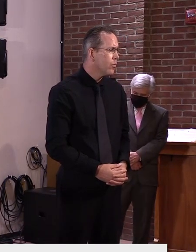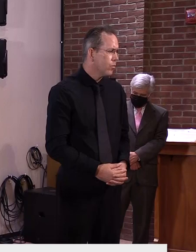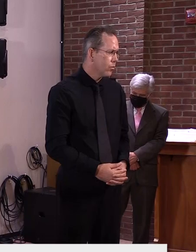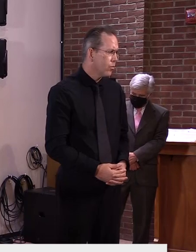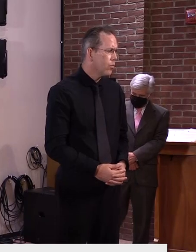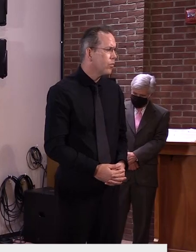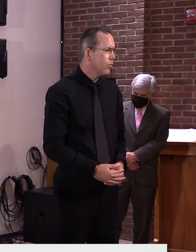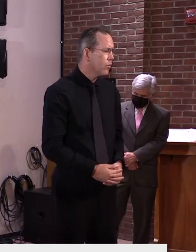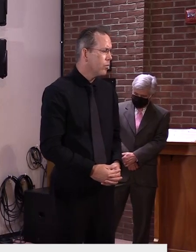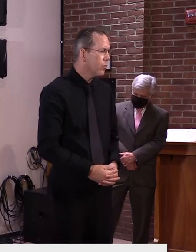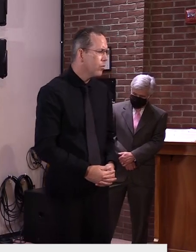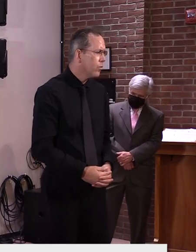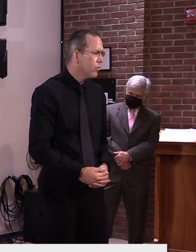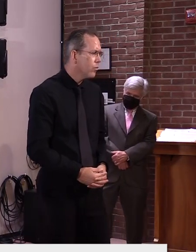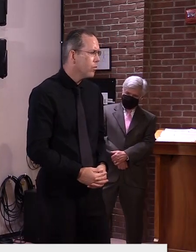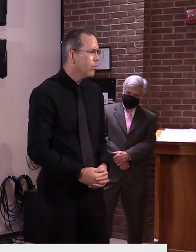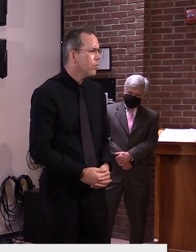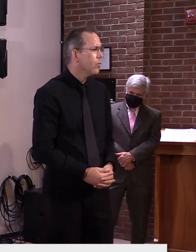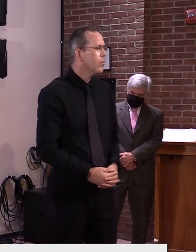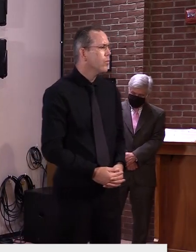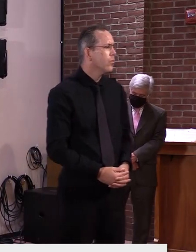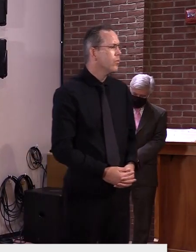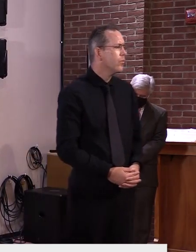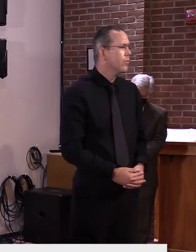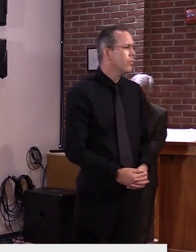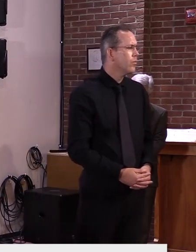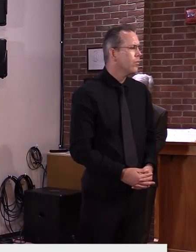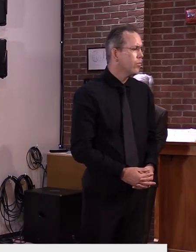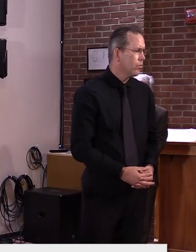or other private schooling options?